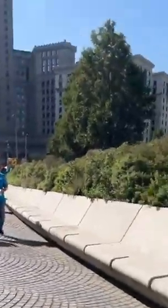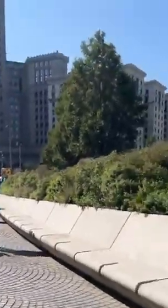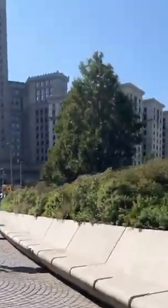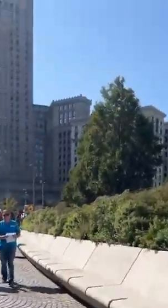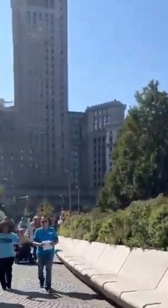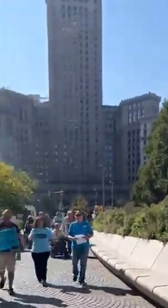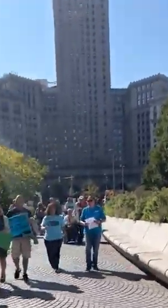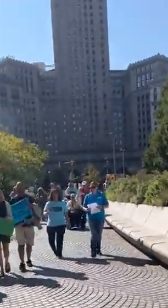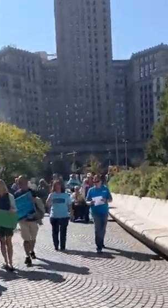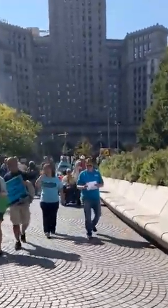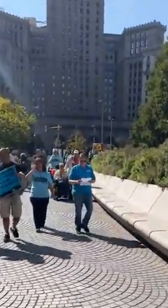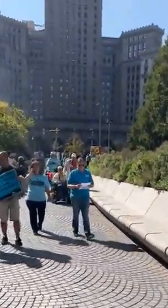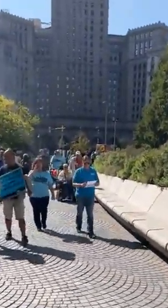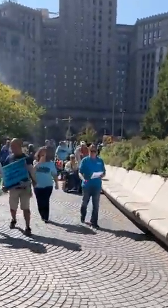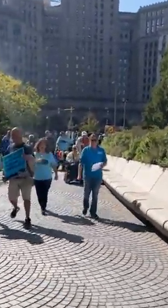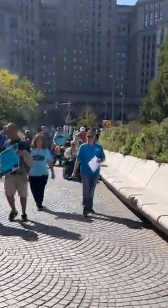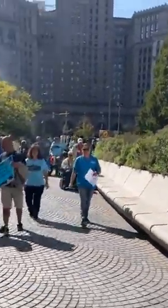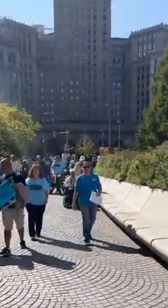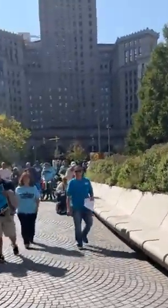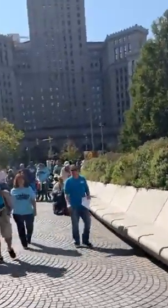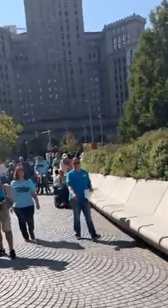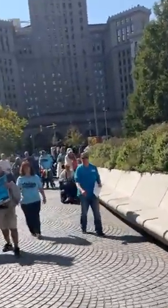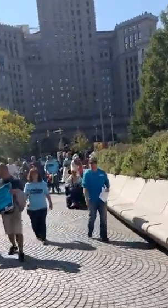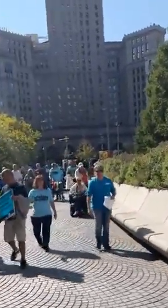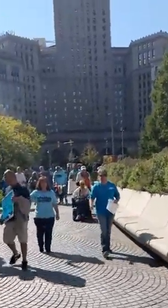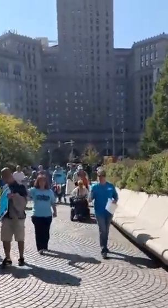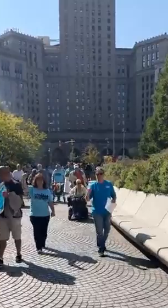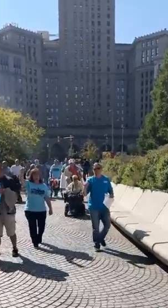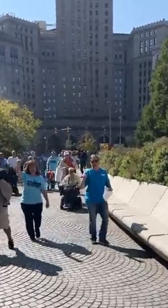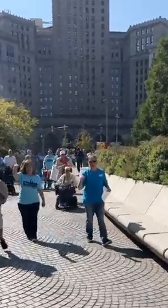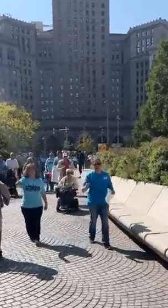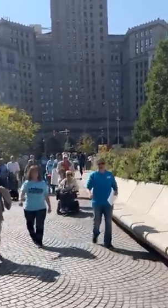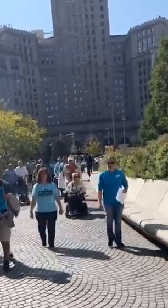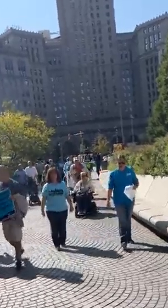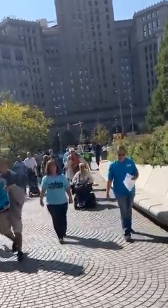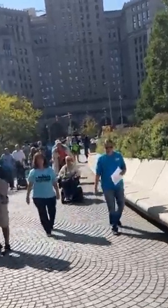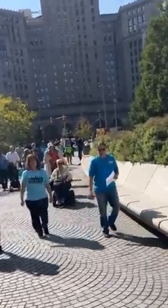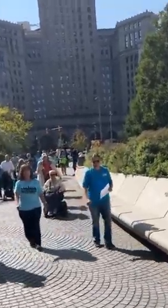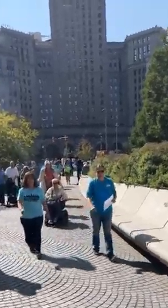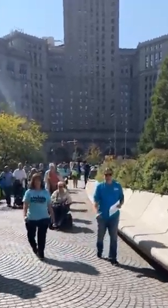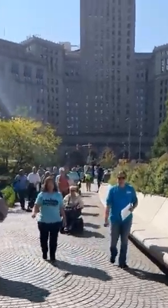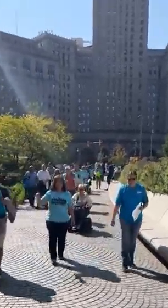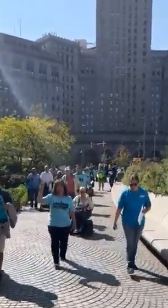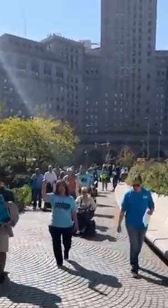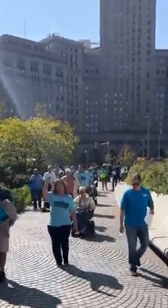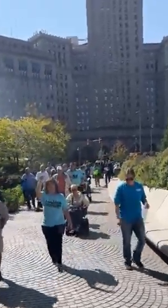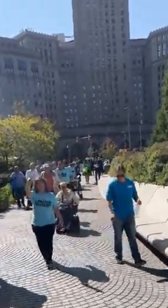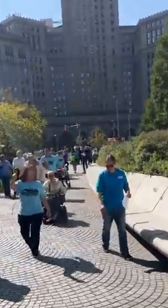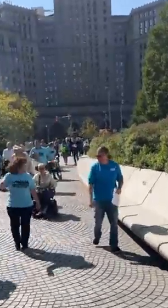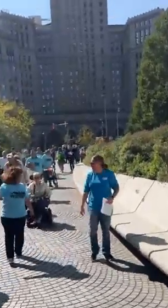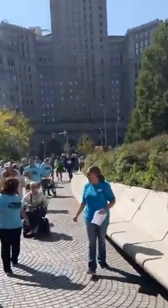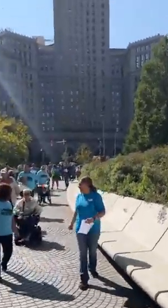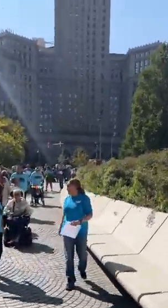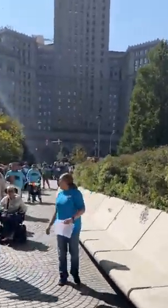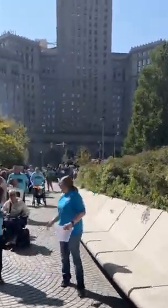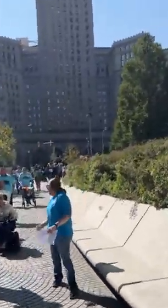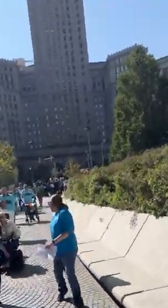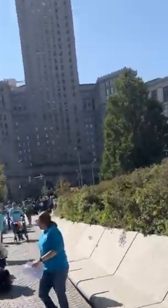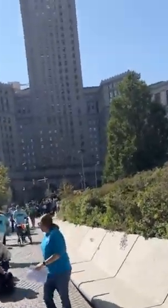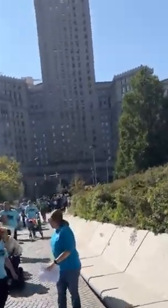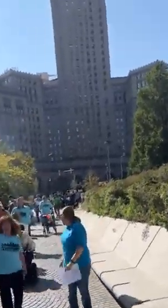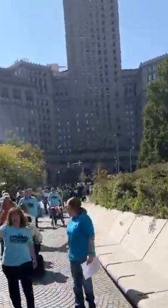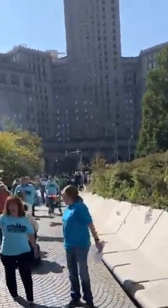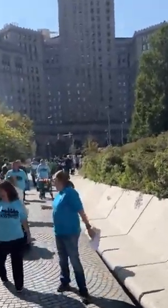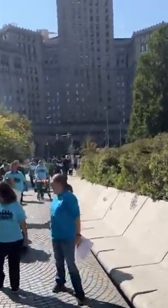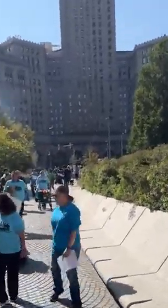Woo! What do we want? When do we want it? What do we want? When do